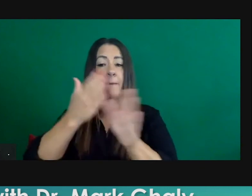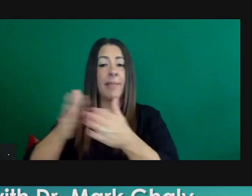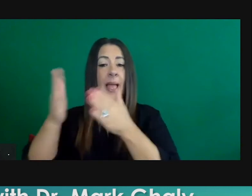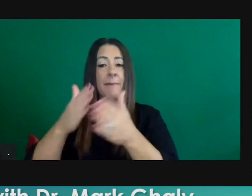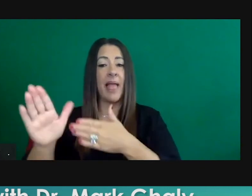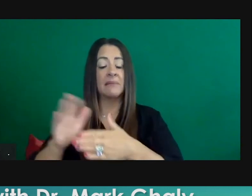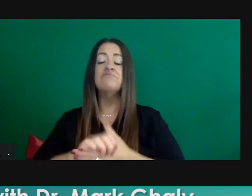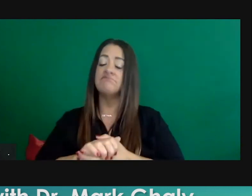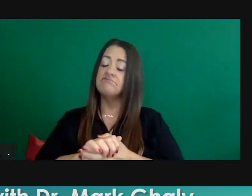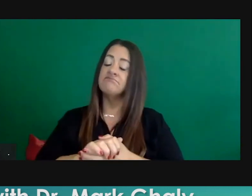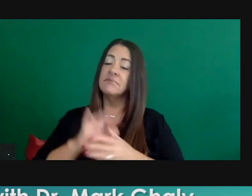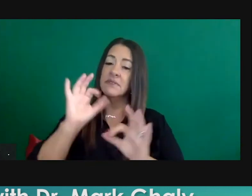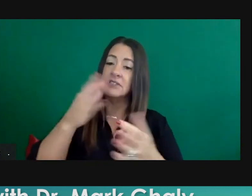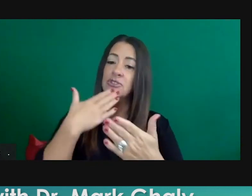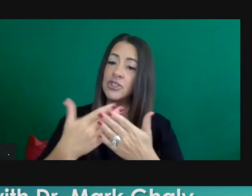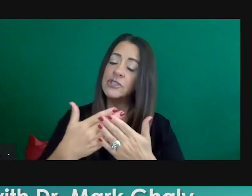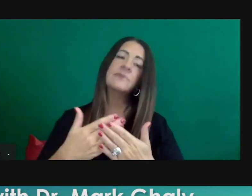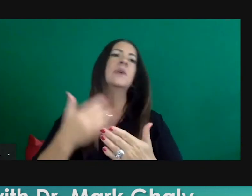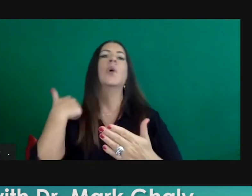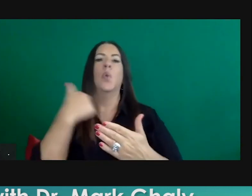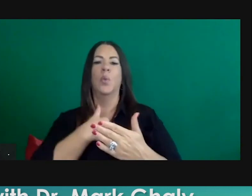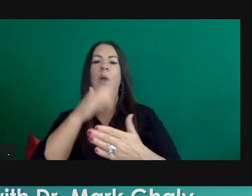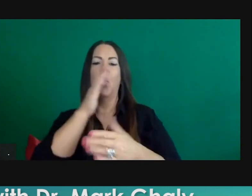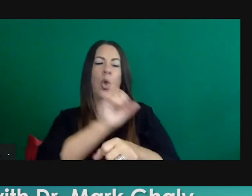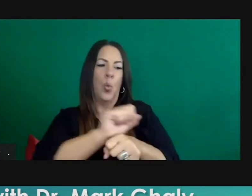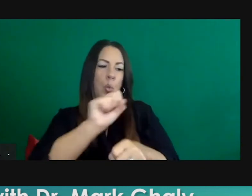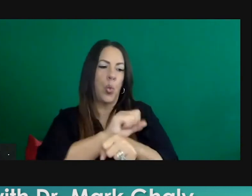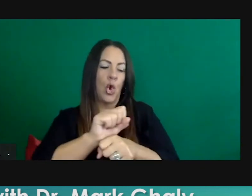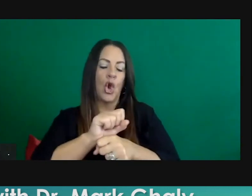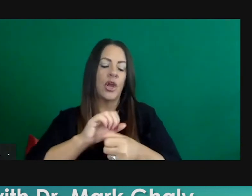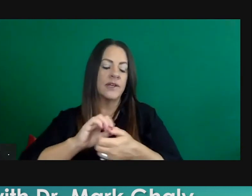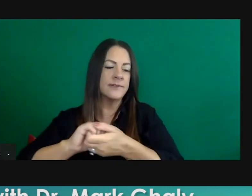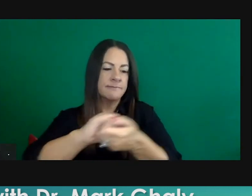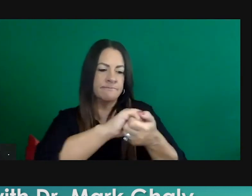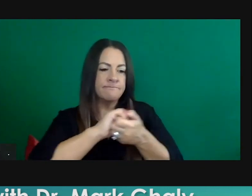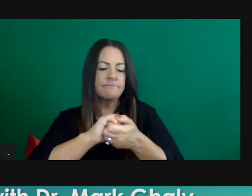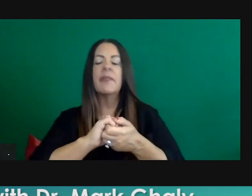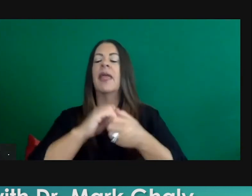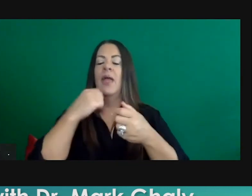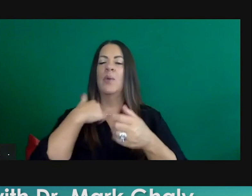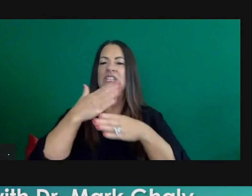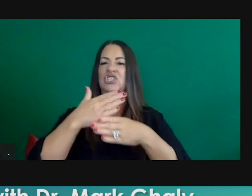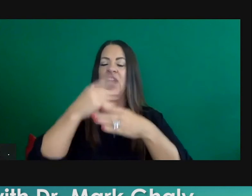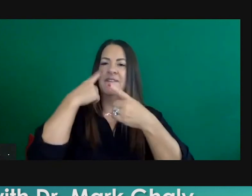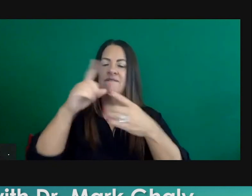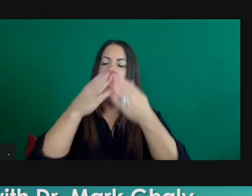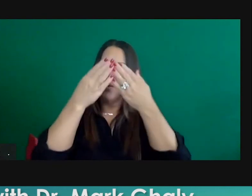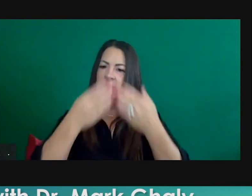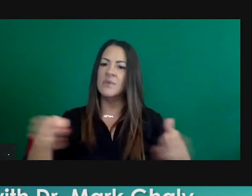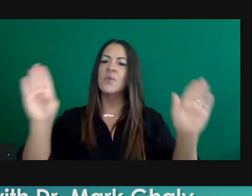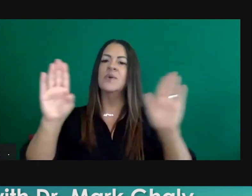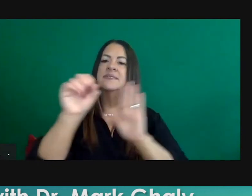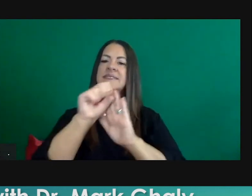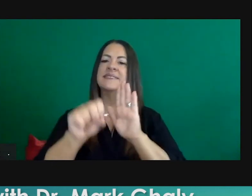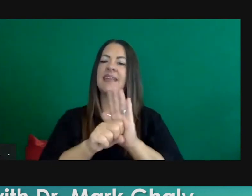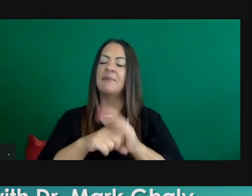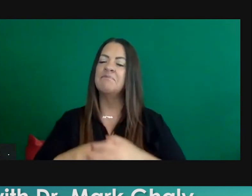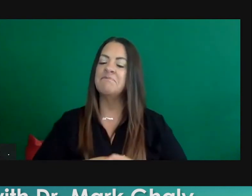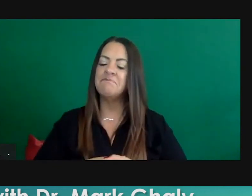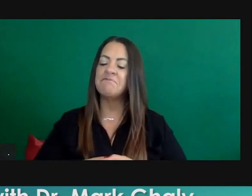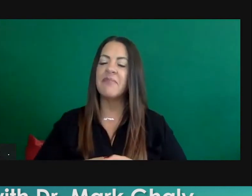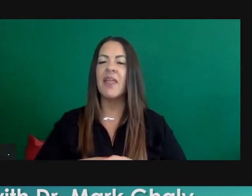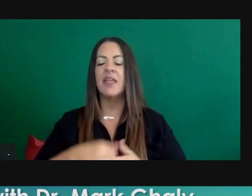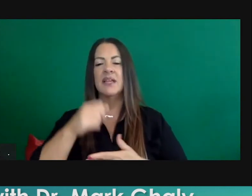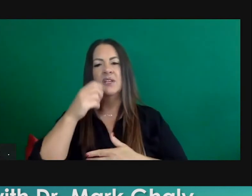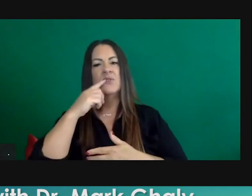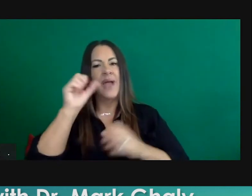working with our local partners to ensure we put something out at the state that can be statewide and really meets that moment of where